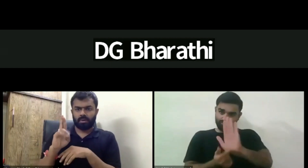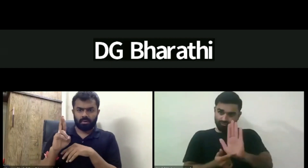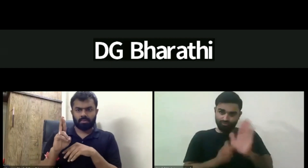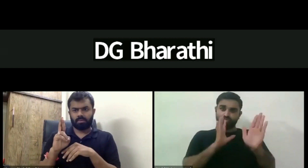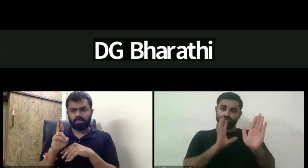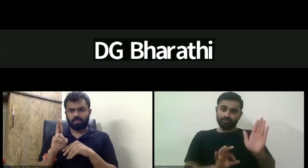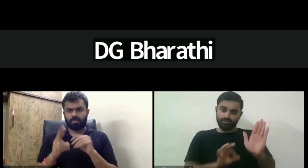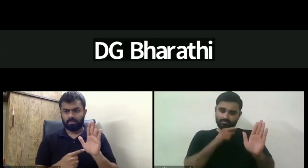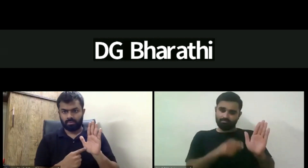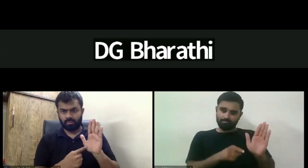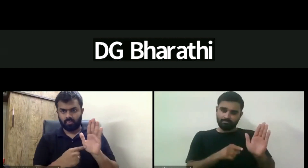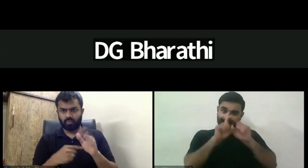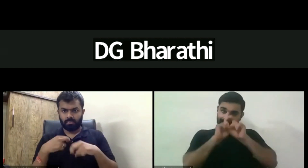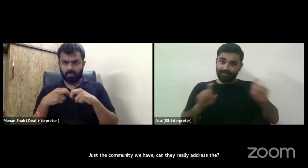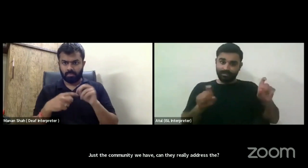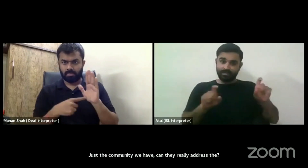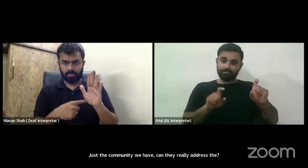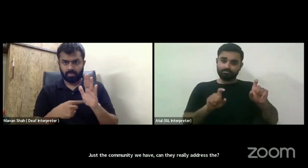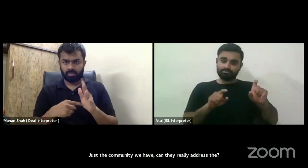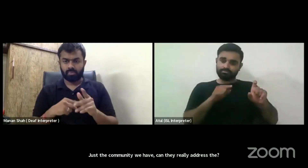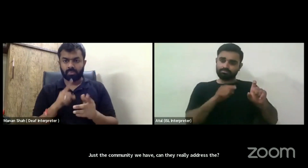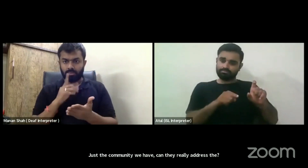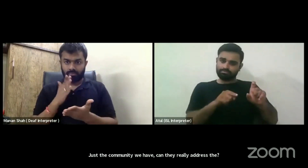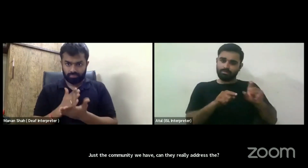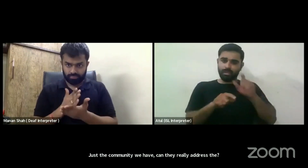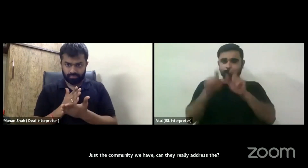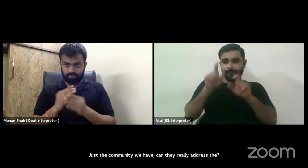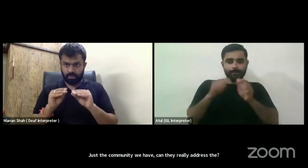vast kind of people?